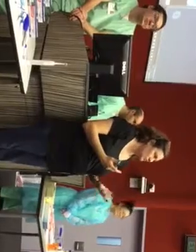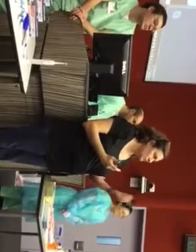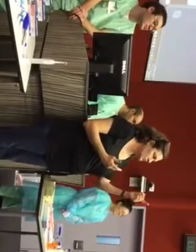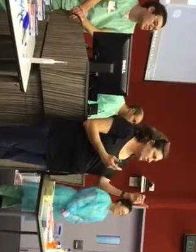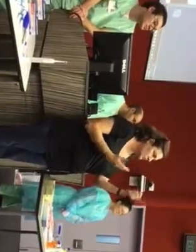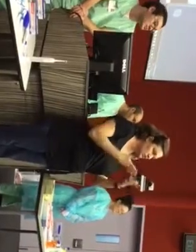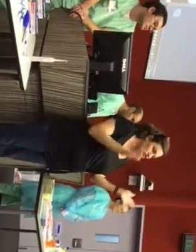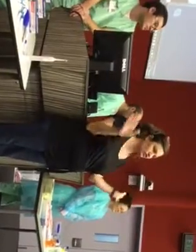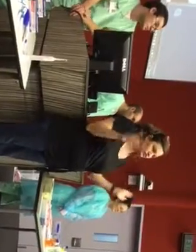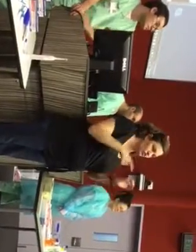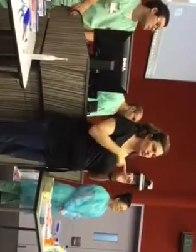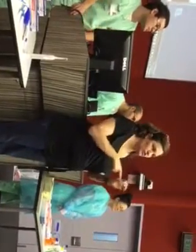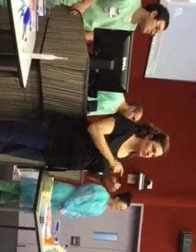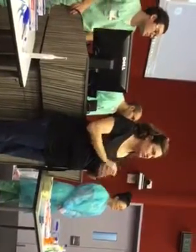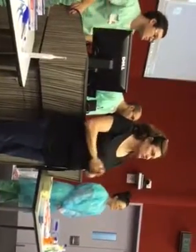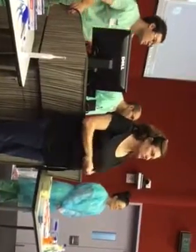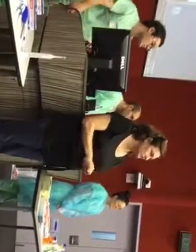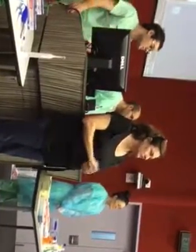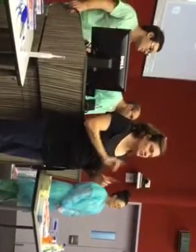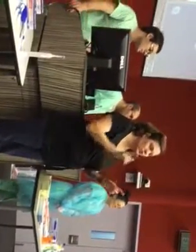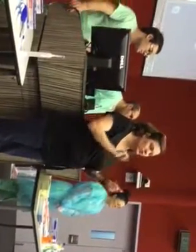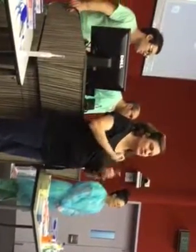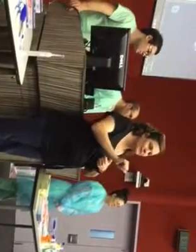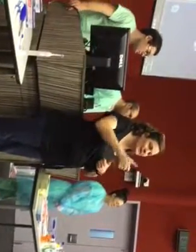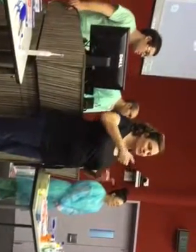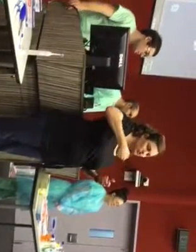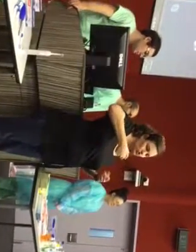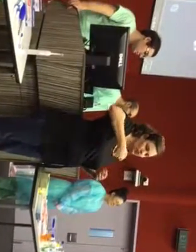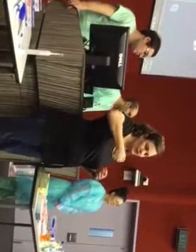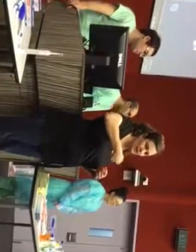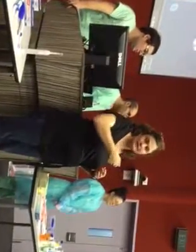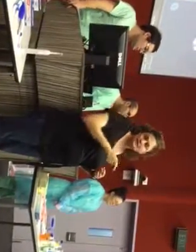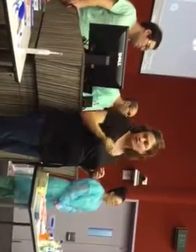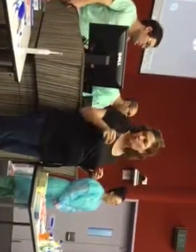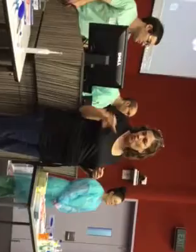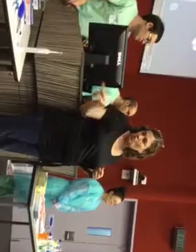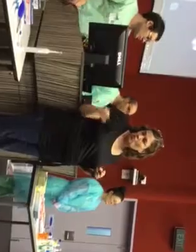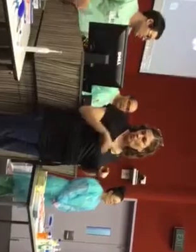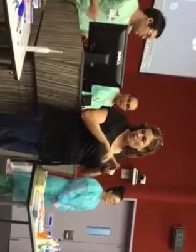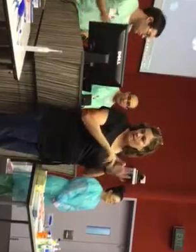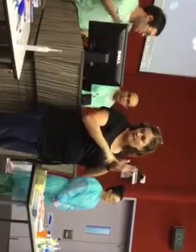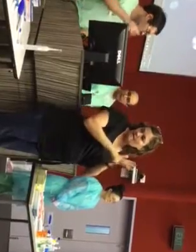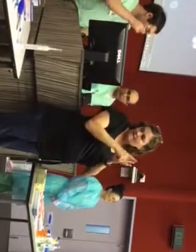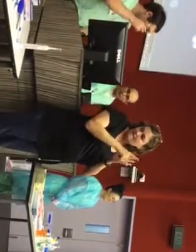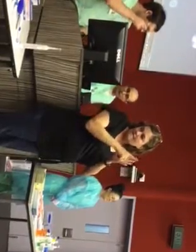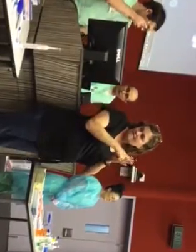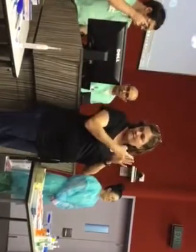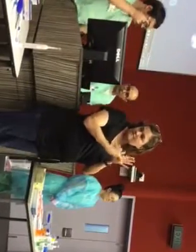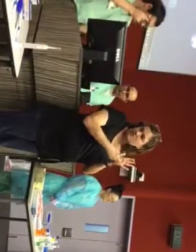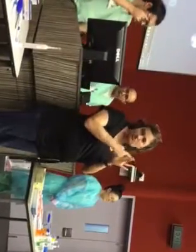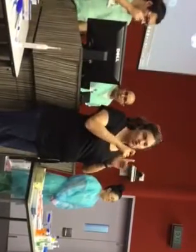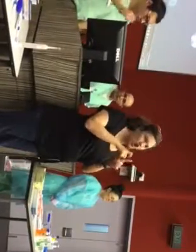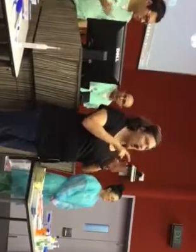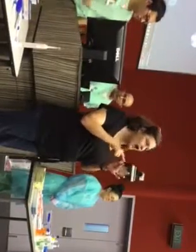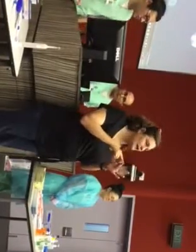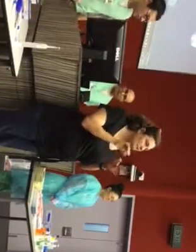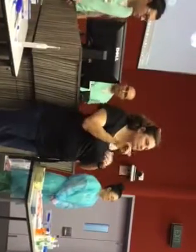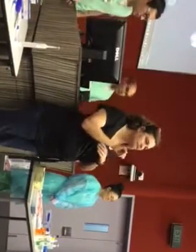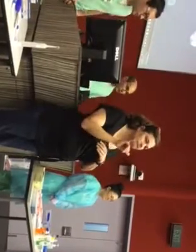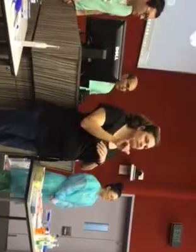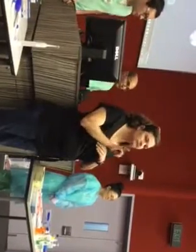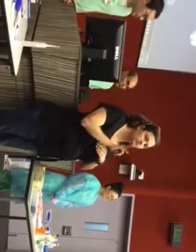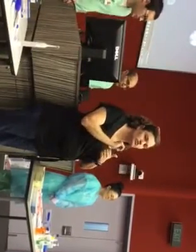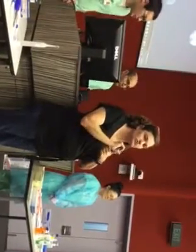have a general question. What's the best toothpaste and fluoride with it as well? What do